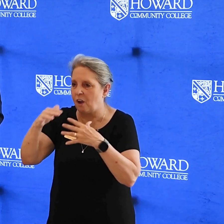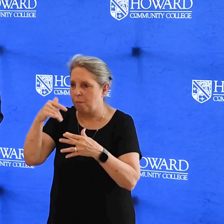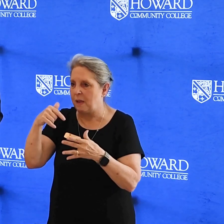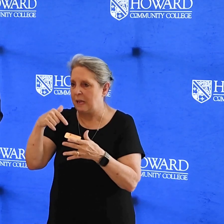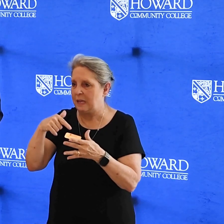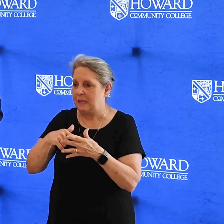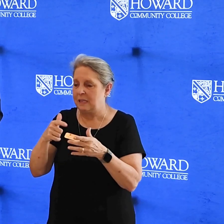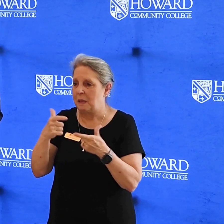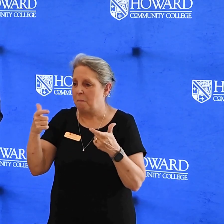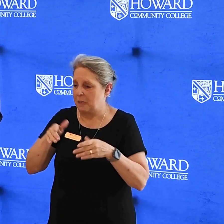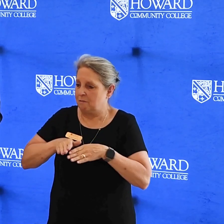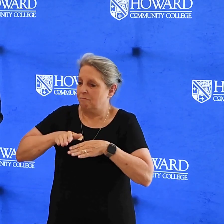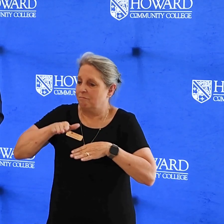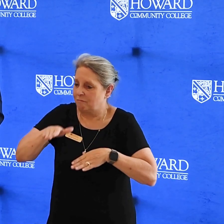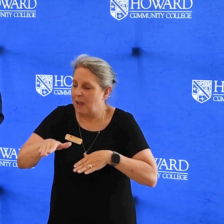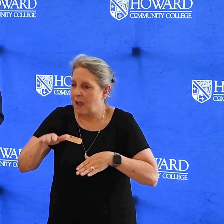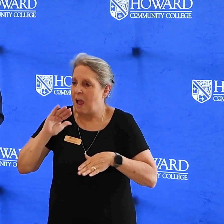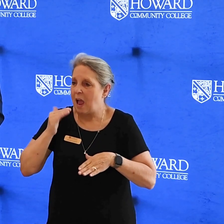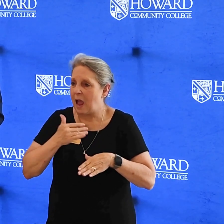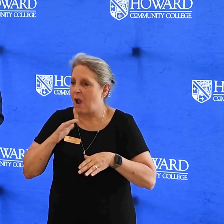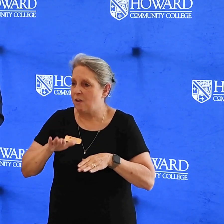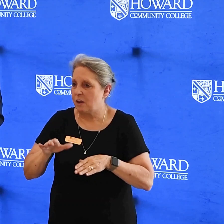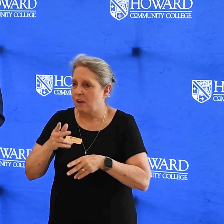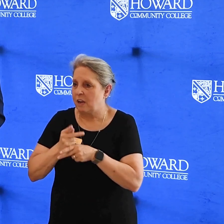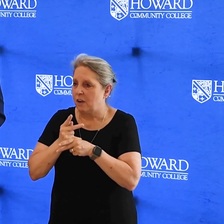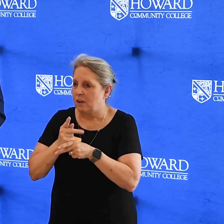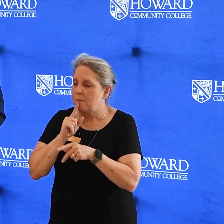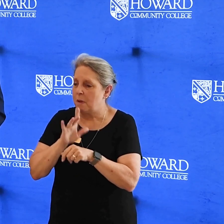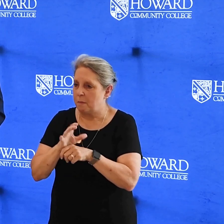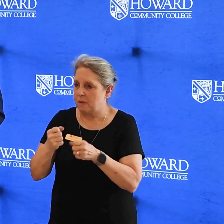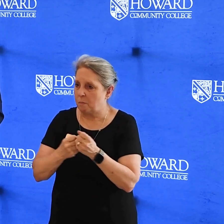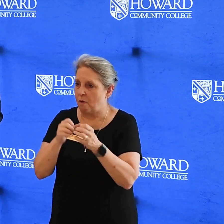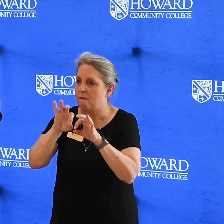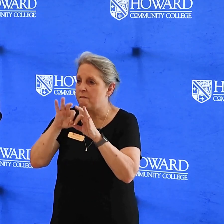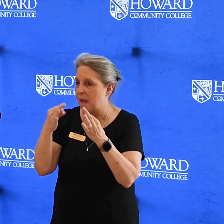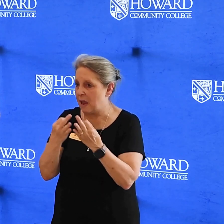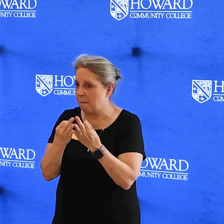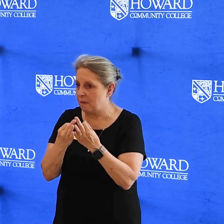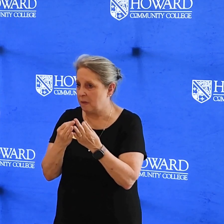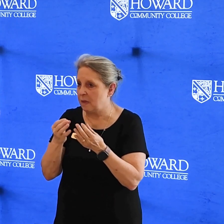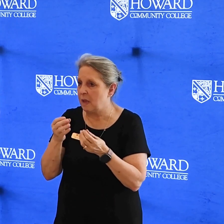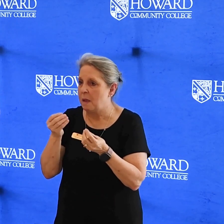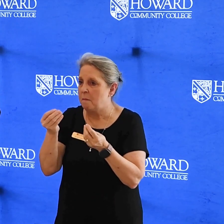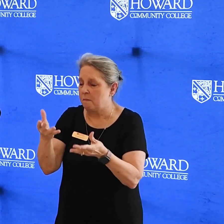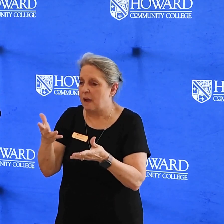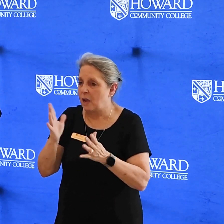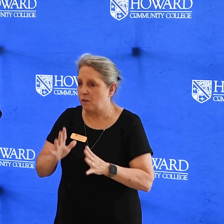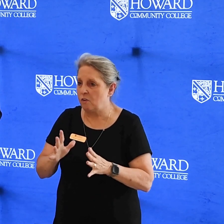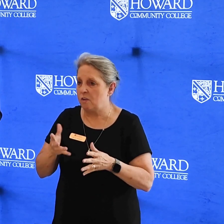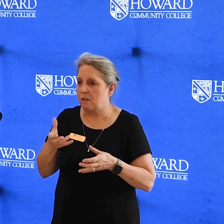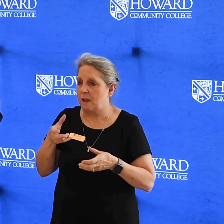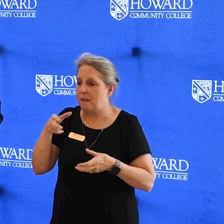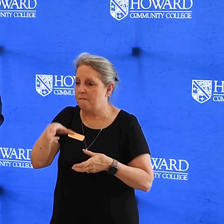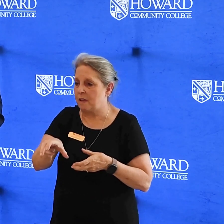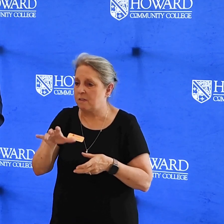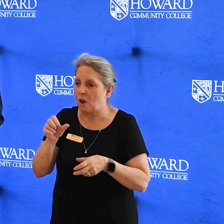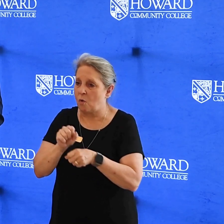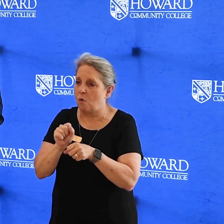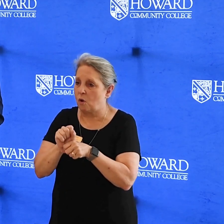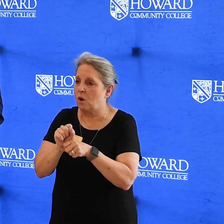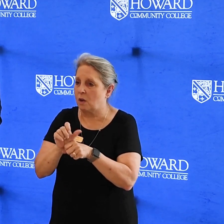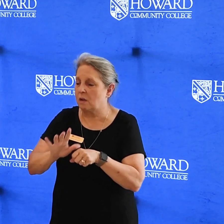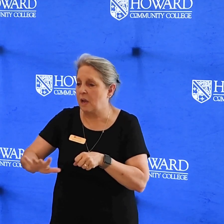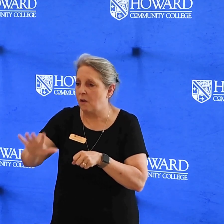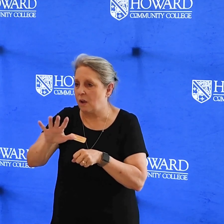major step in our child care commitment to support families, empower providers, invest in our workforce, and create